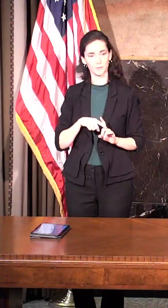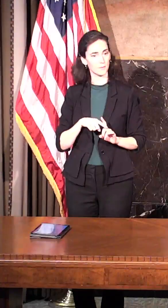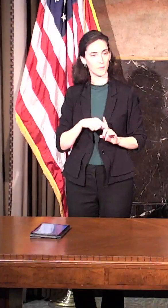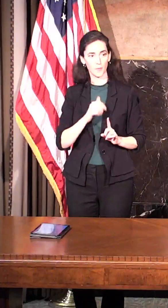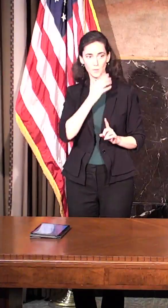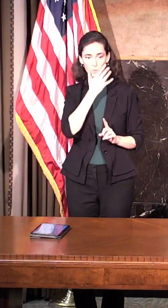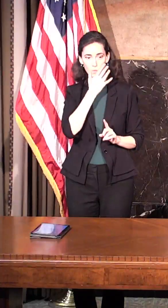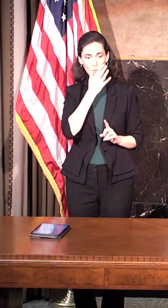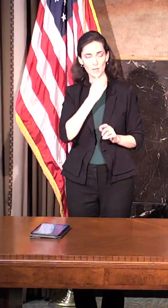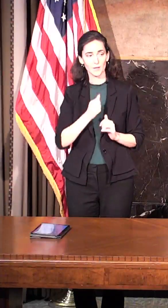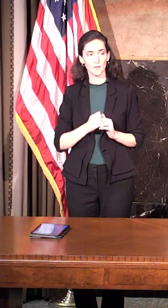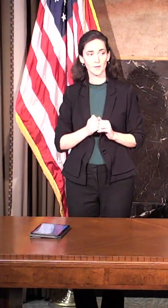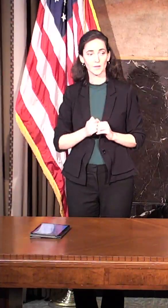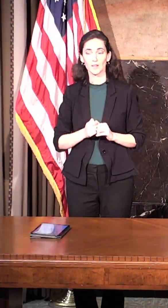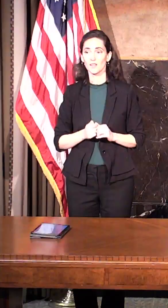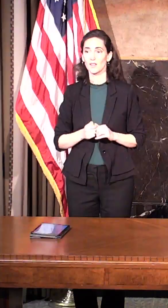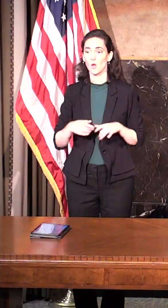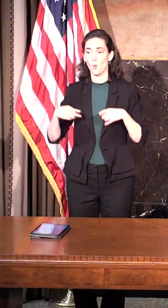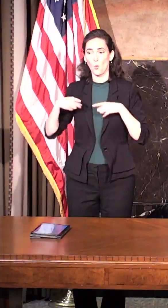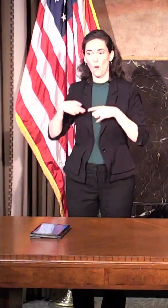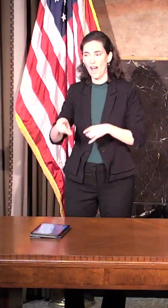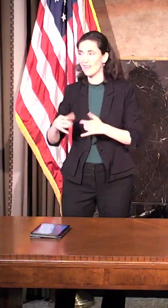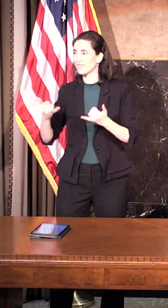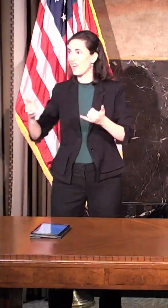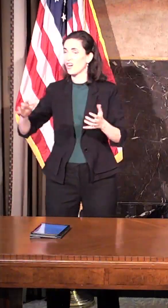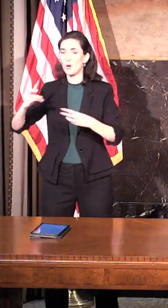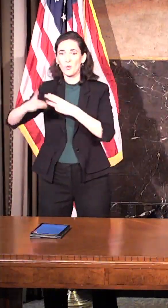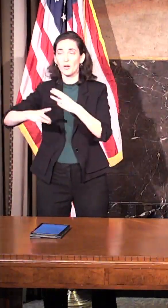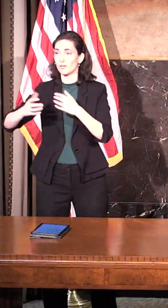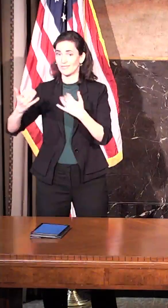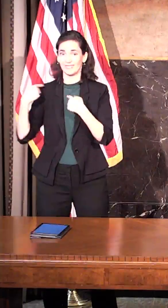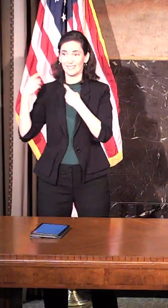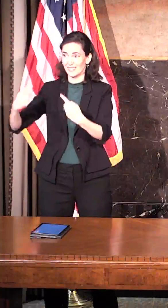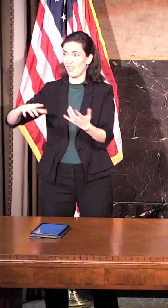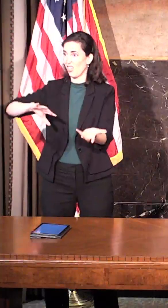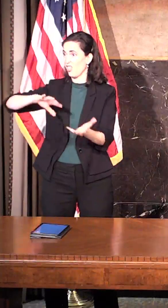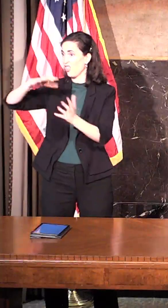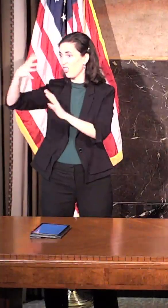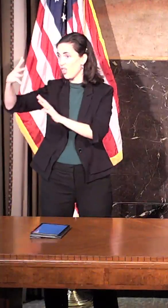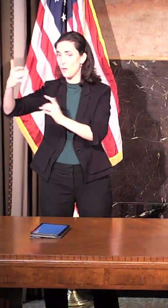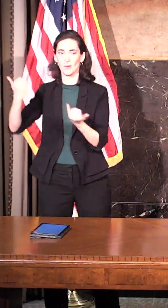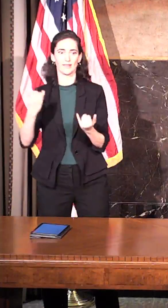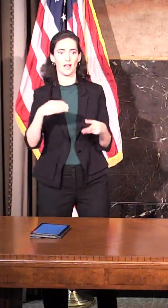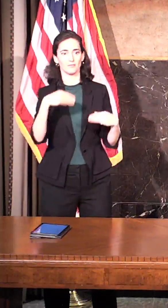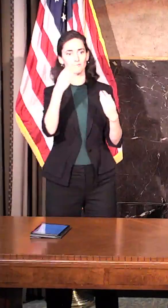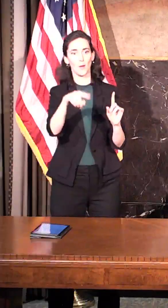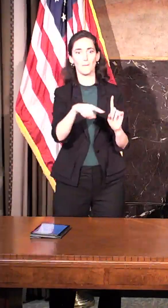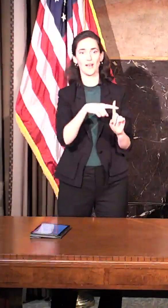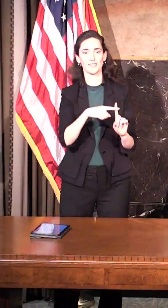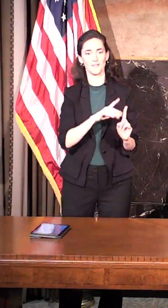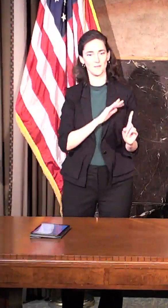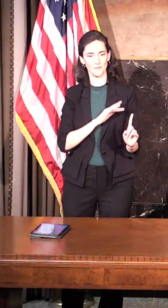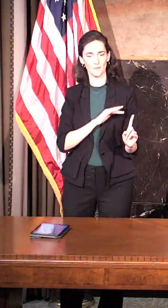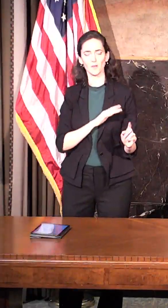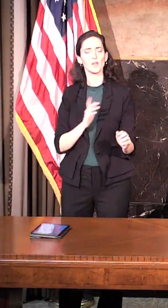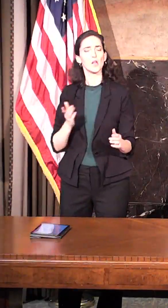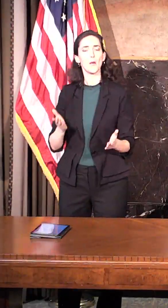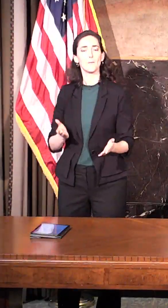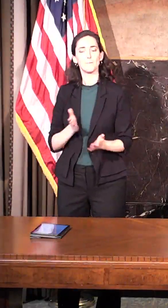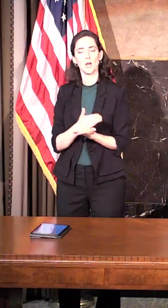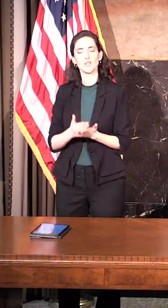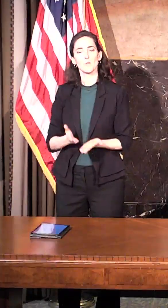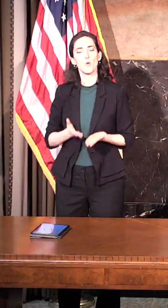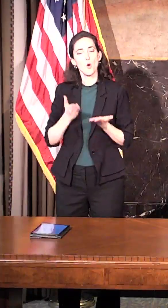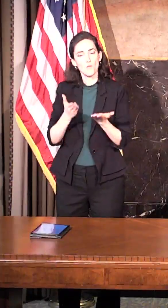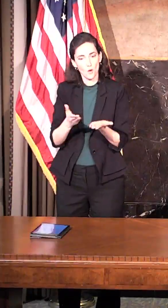in a period of time that really, quite frankly, hasn't been so bright. The budget we're proposing includes modest